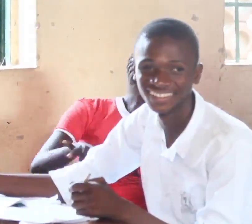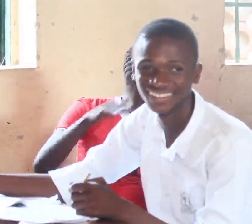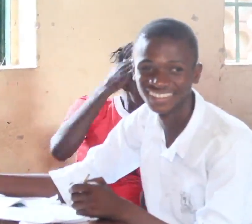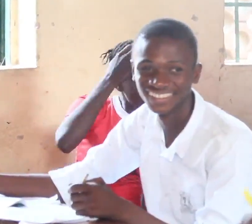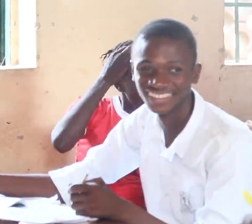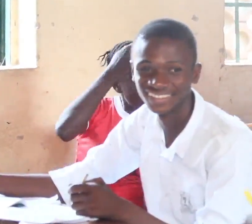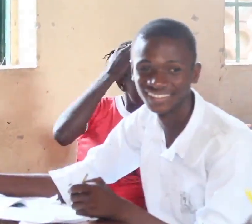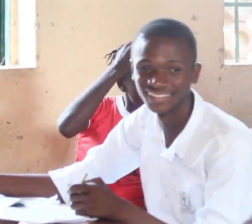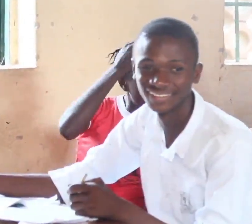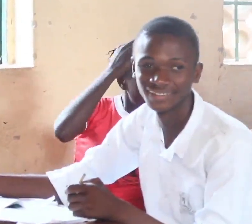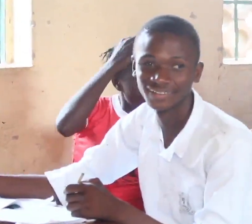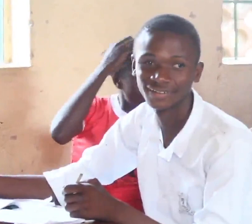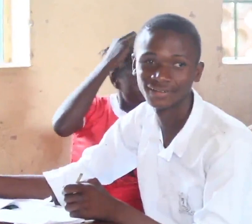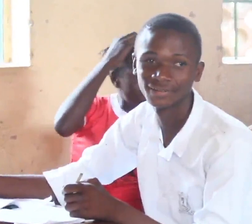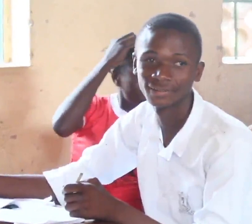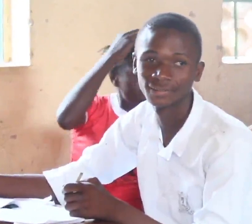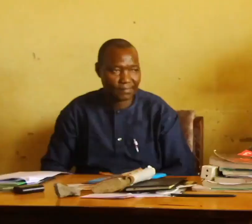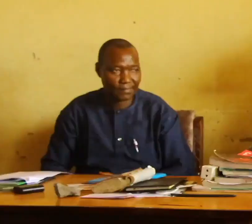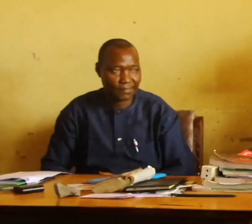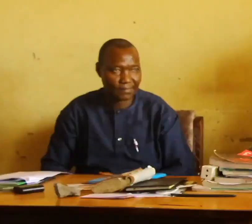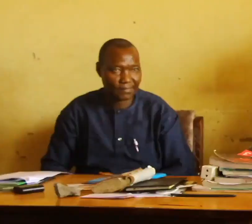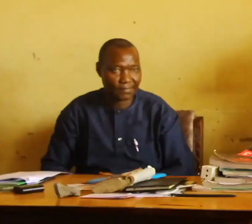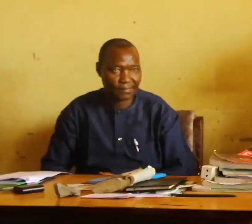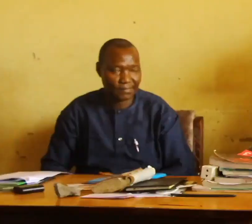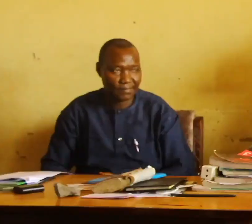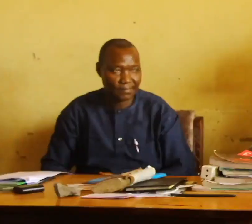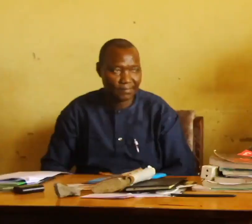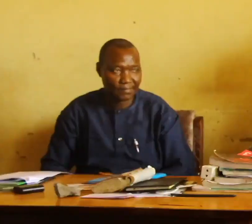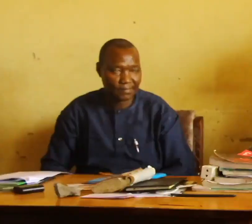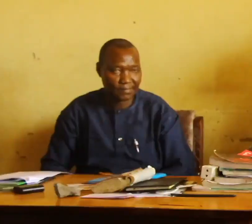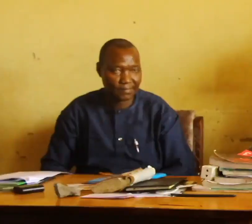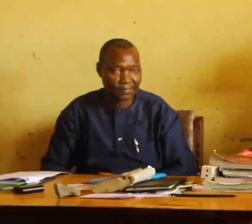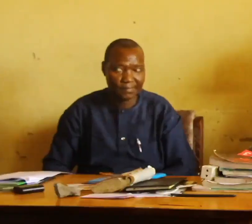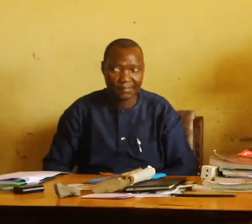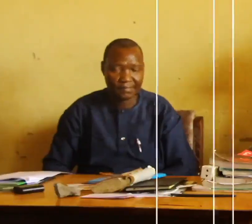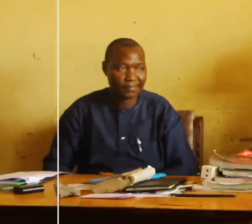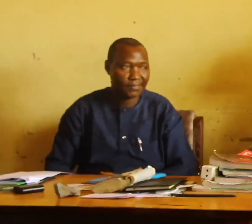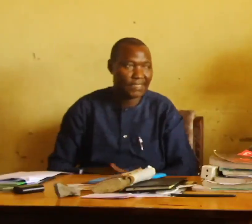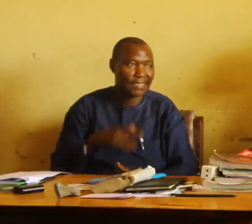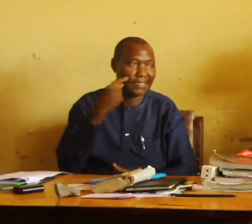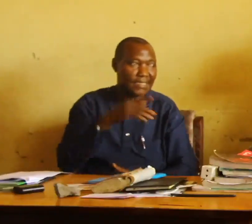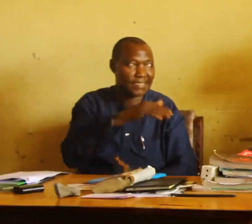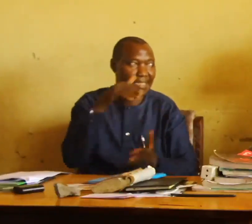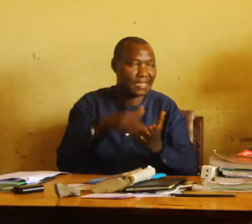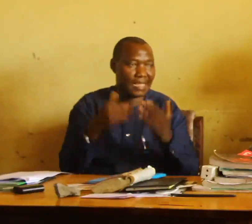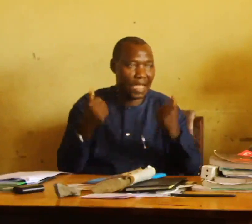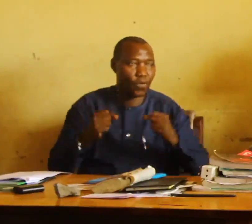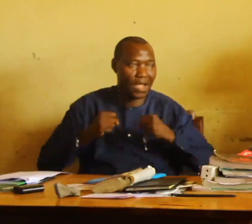the women with the hairy impairment, the center became the school. The center is here both with the